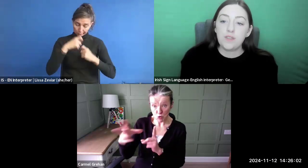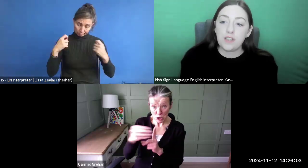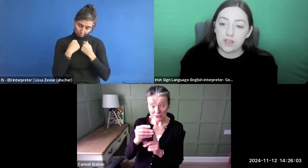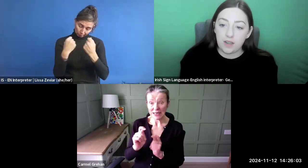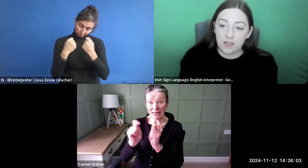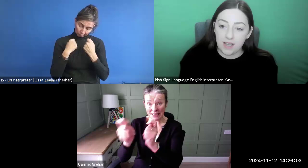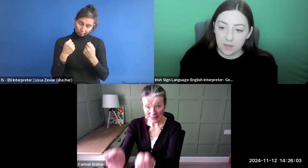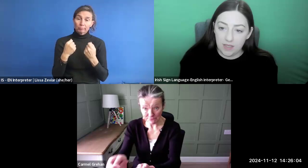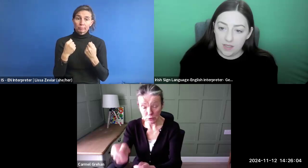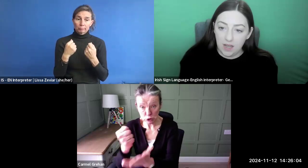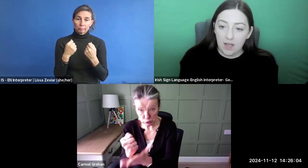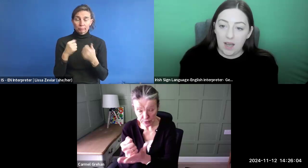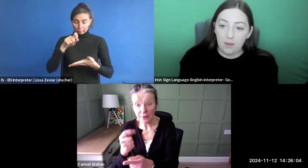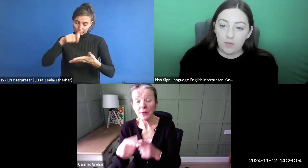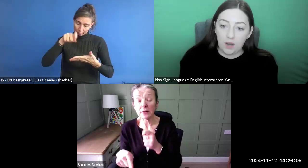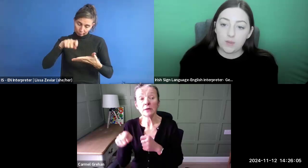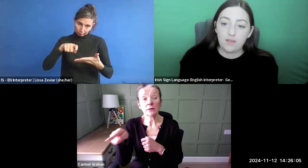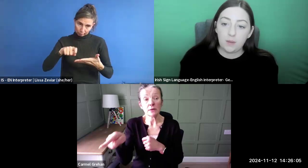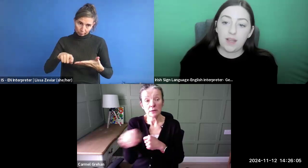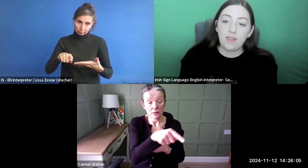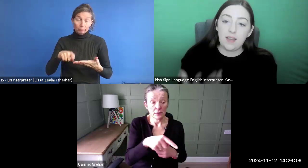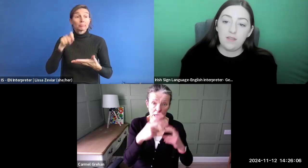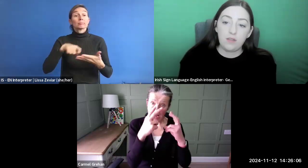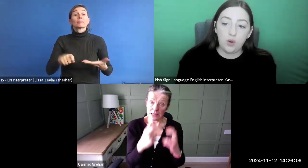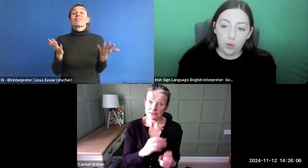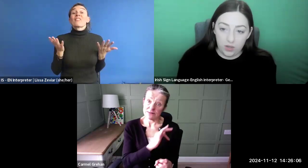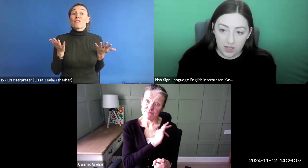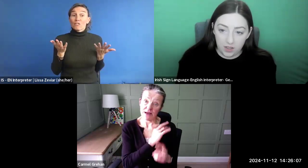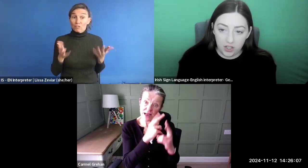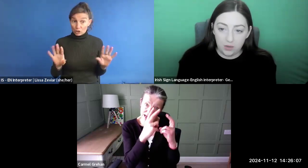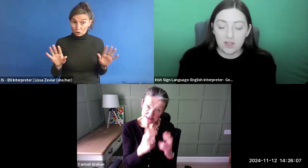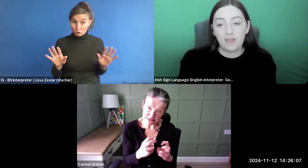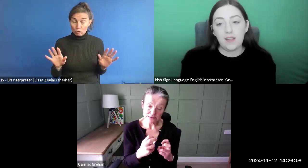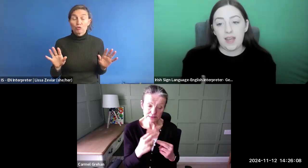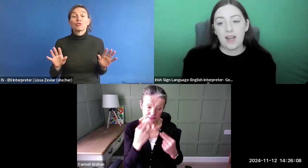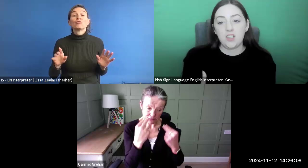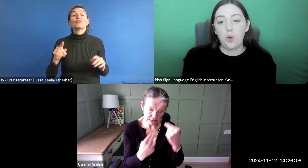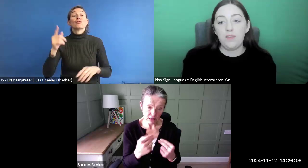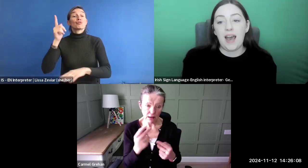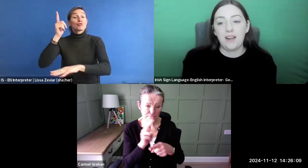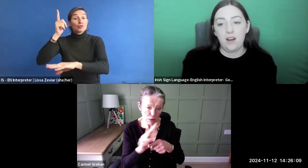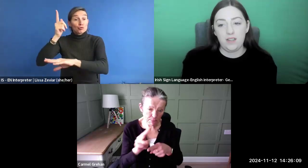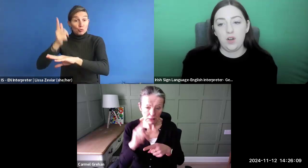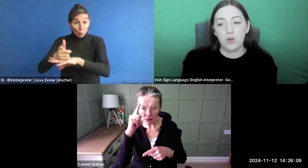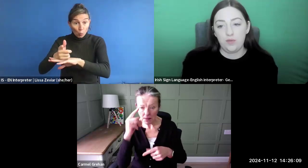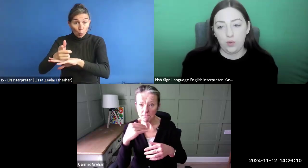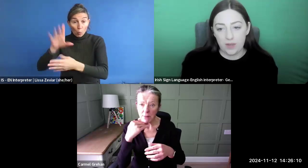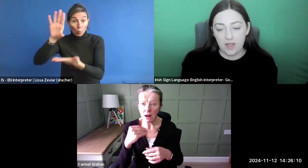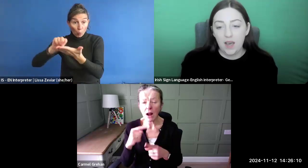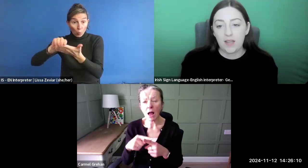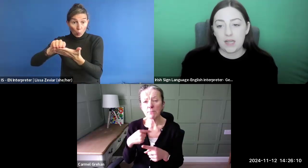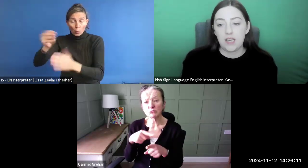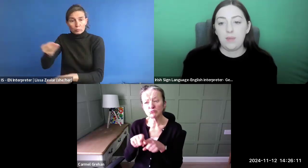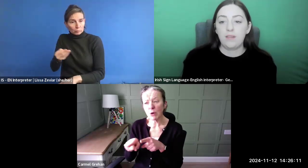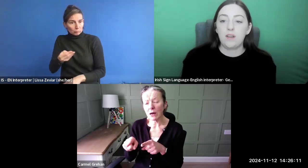So when the students finished their assessment, they were then given their recording to the students, and then they then had to go off and analyze their own